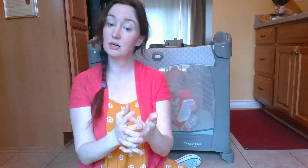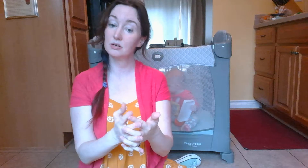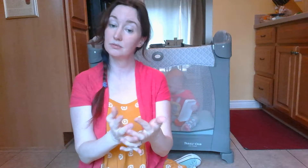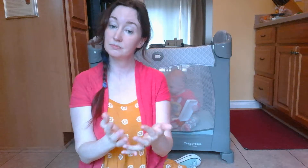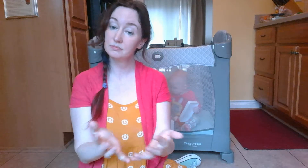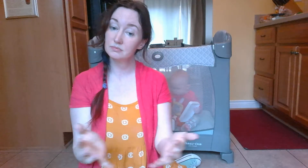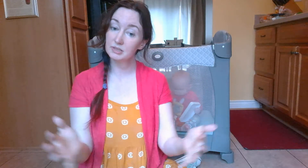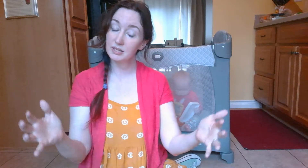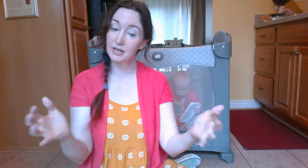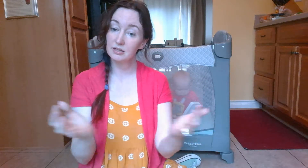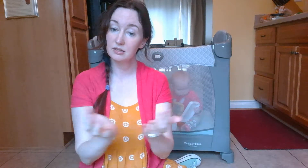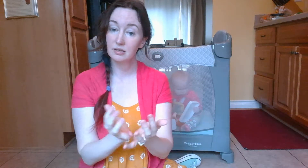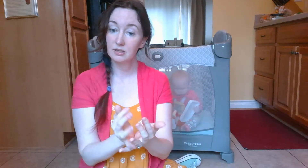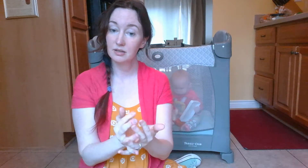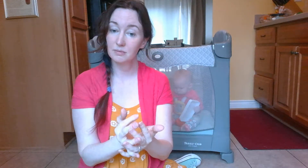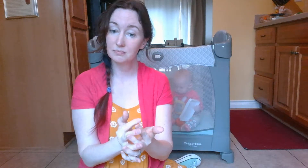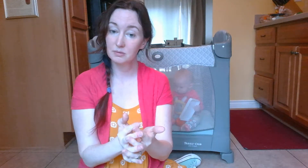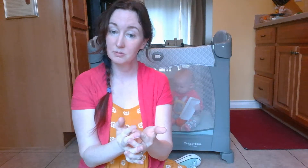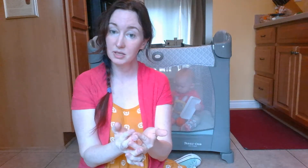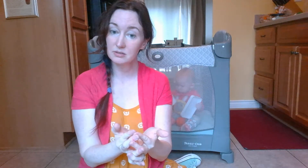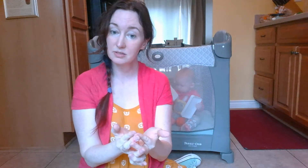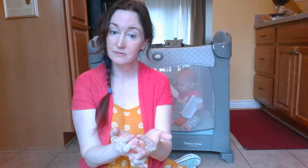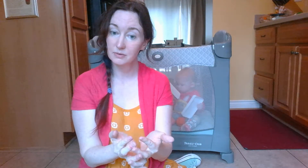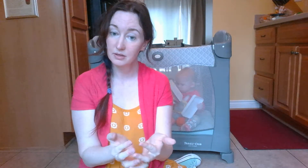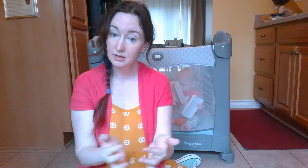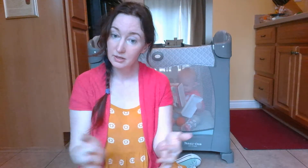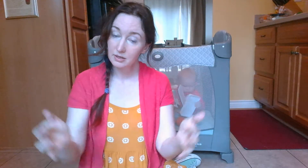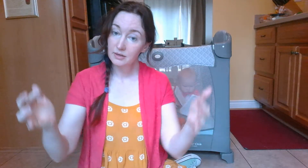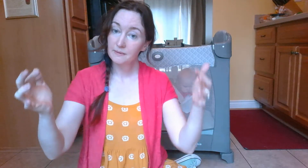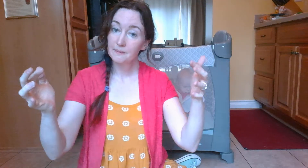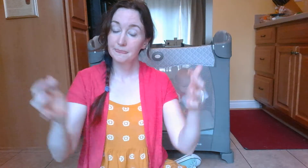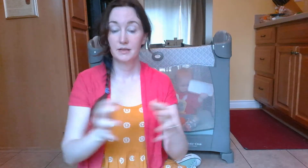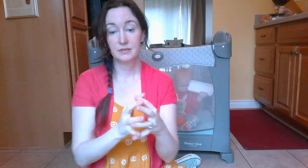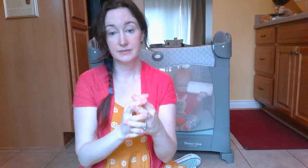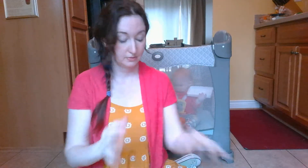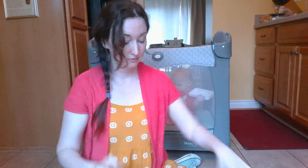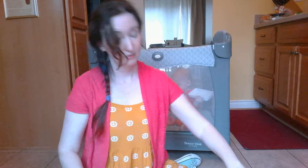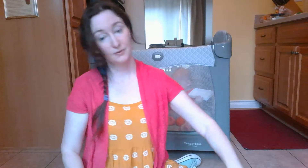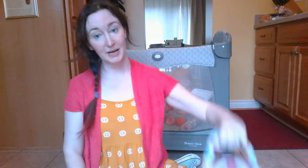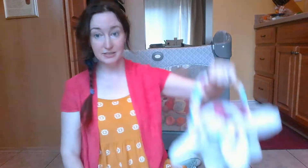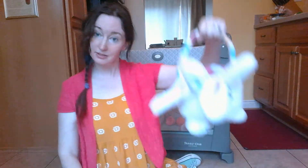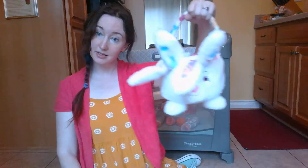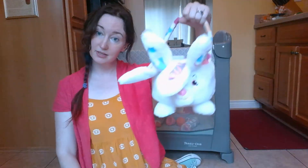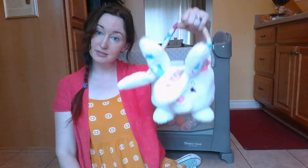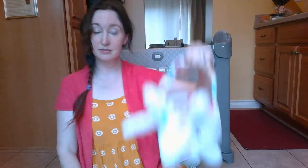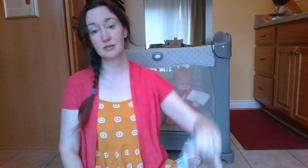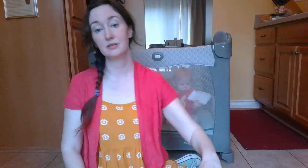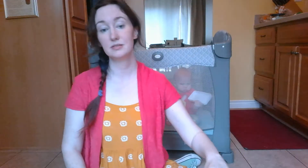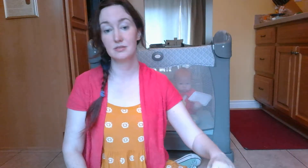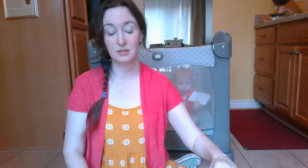go like that. And I'm probably not doing this very well. So for a basket like this, it's just a